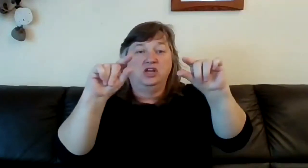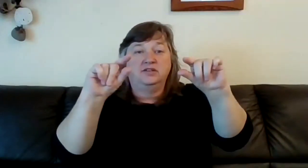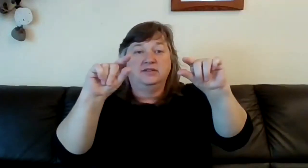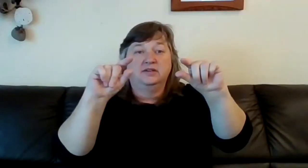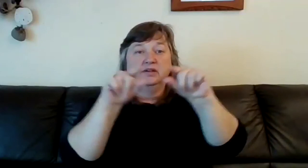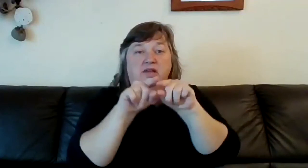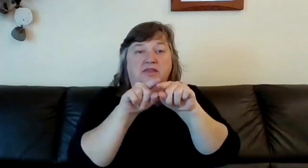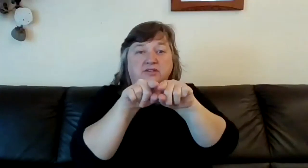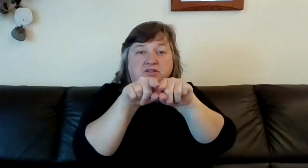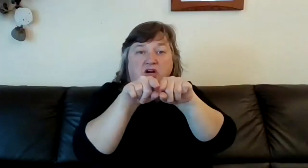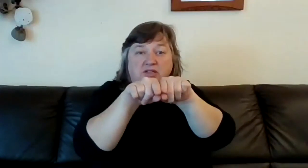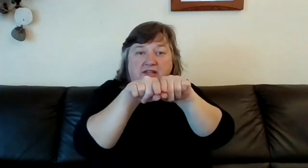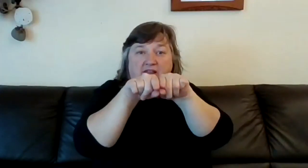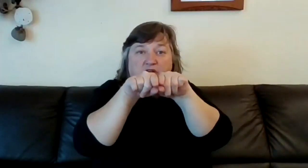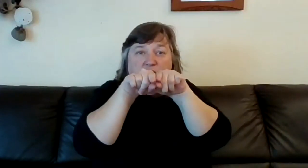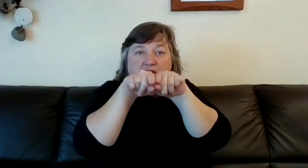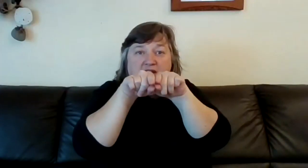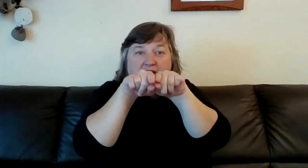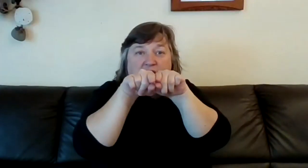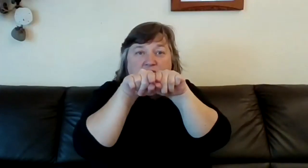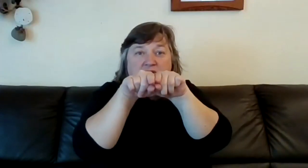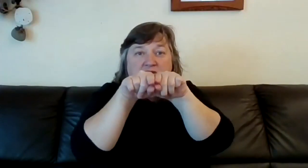G's that start together pointing out